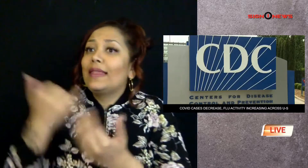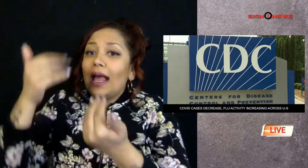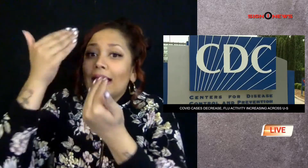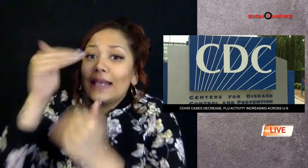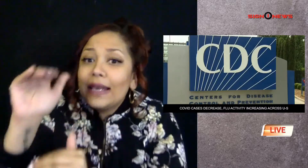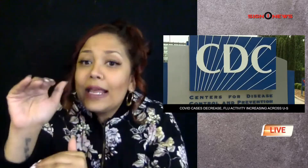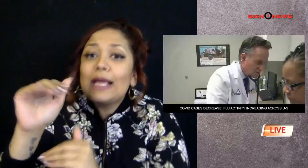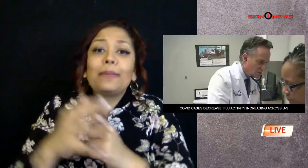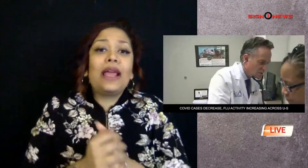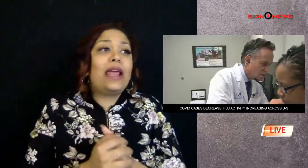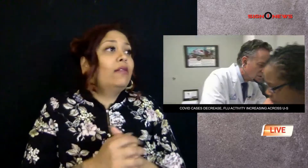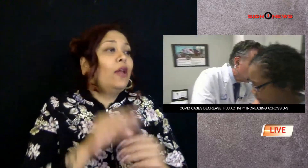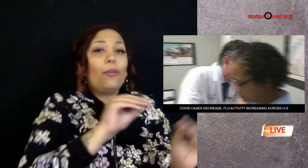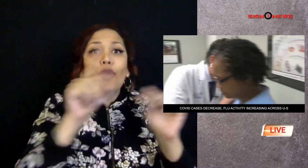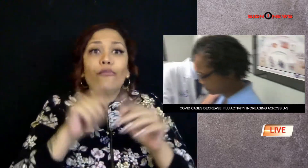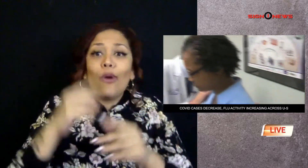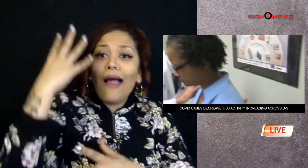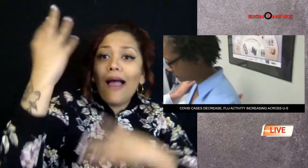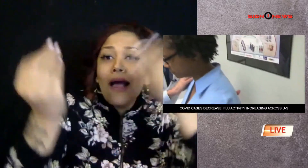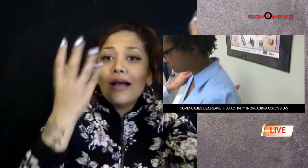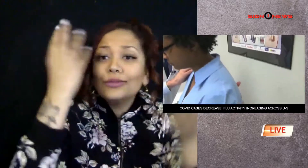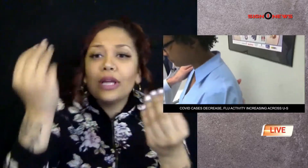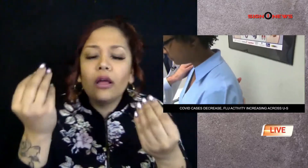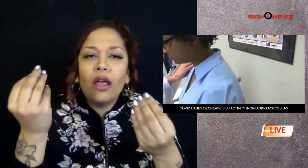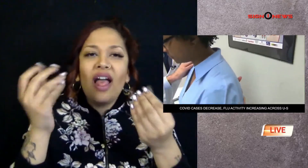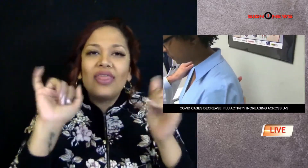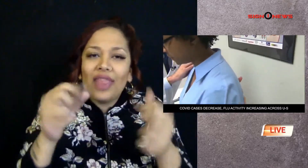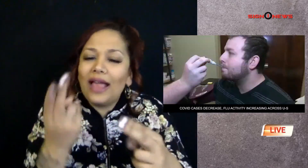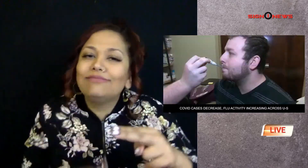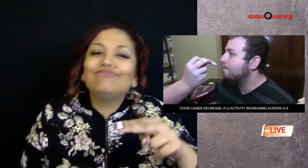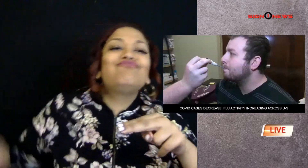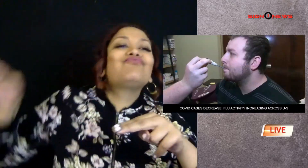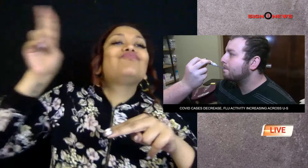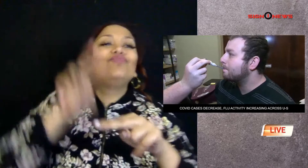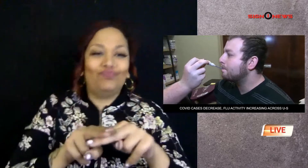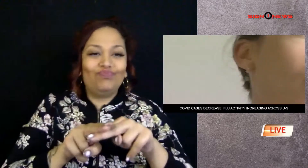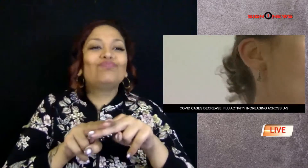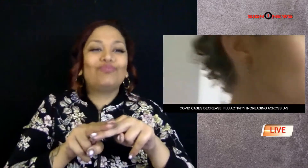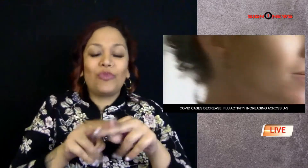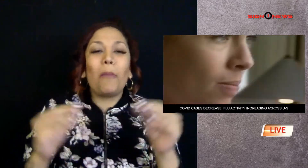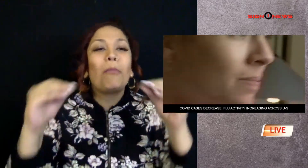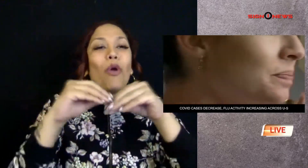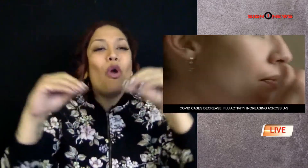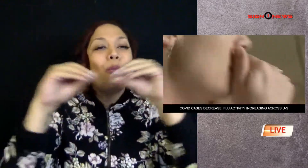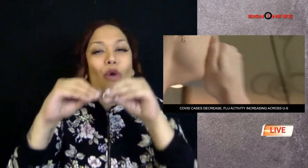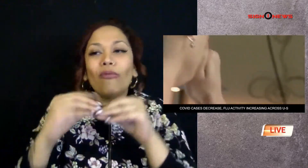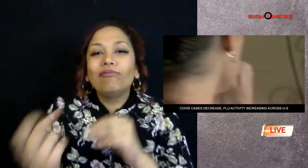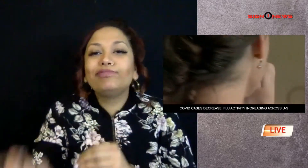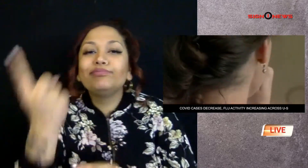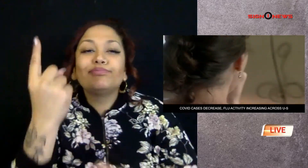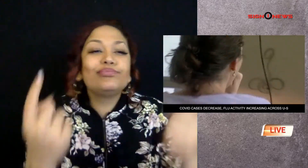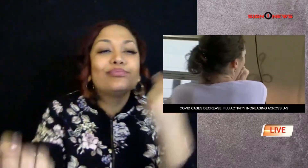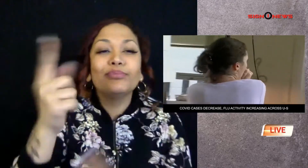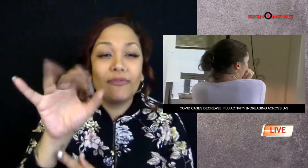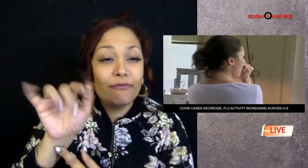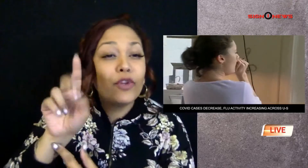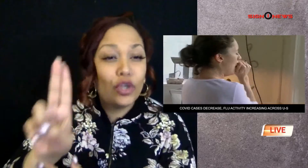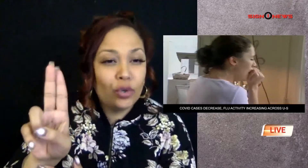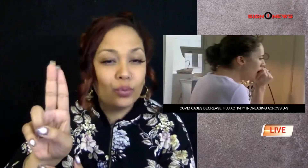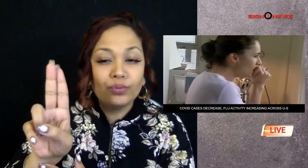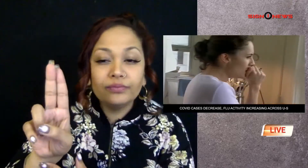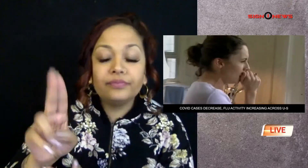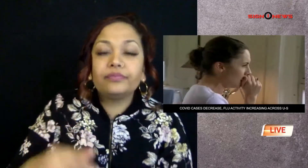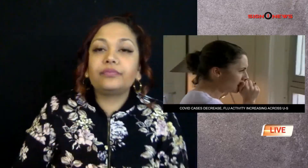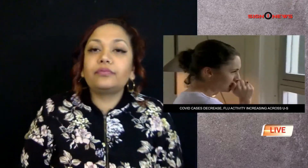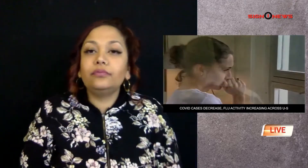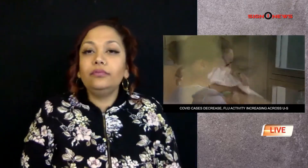But the rolling back of COVID-19 mandates like masking, limiting gatherings, and moving things indoors, that has